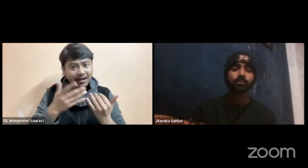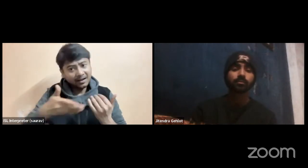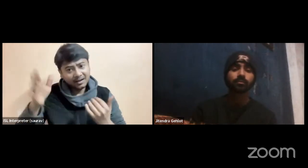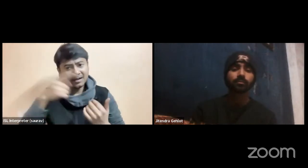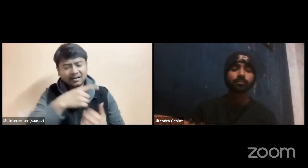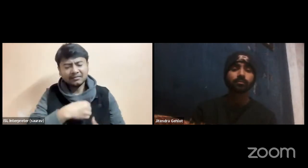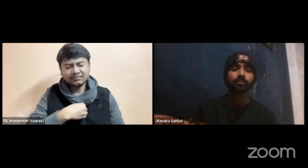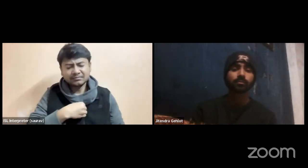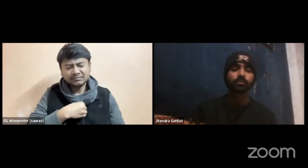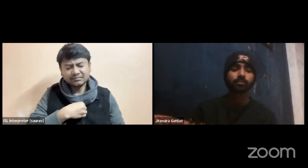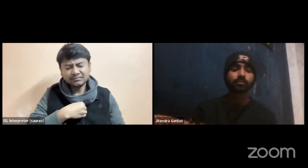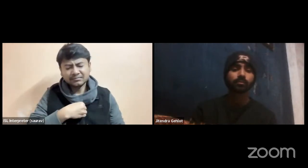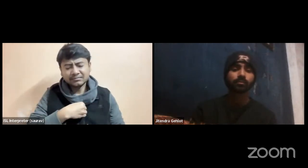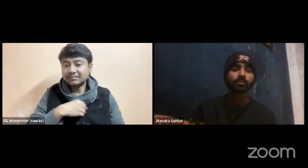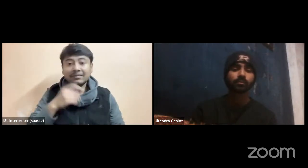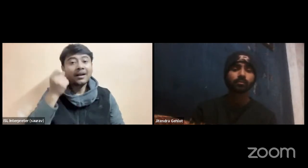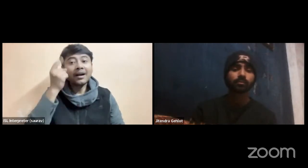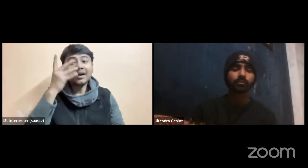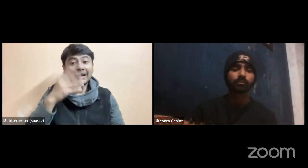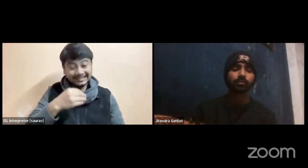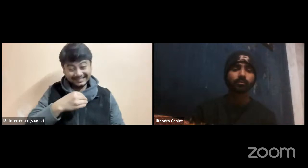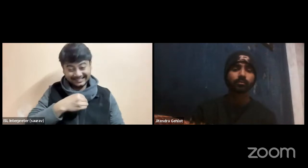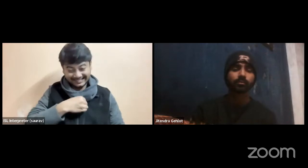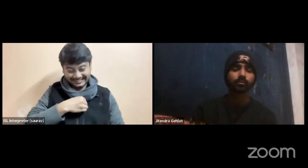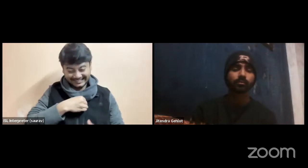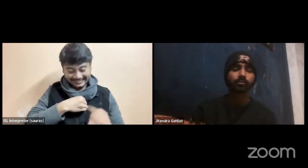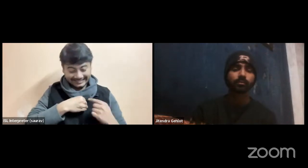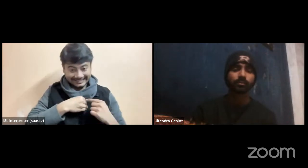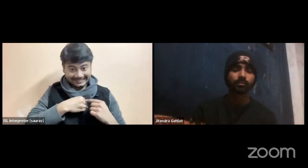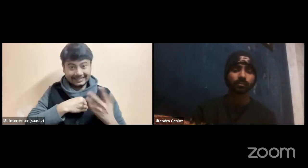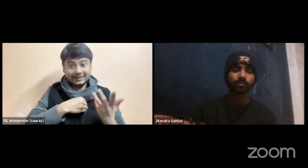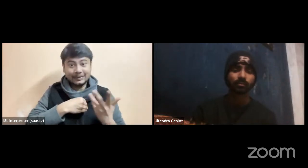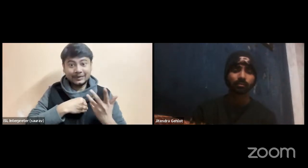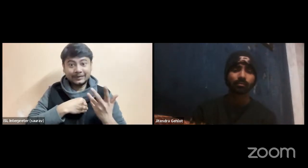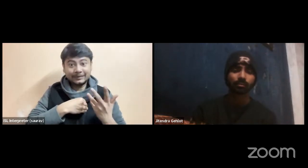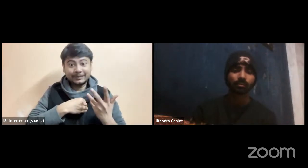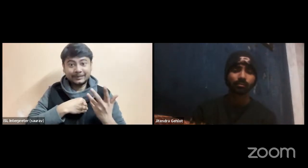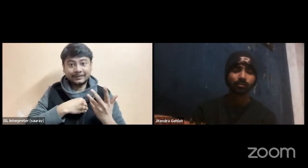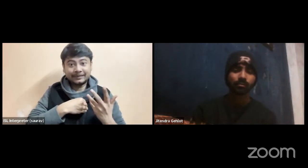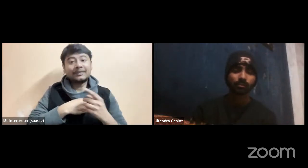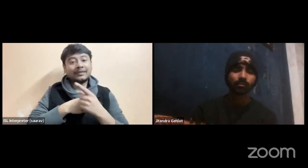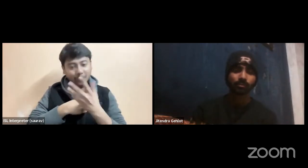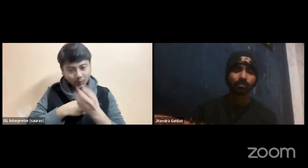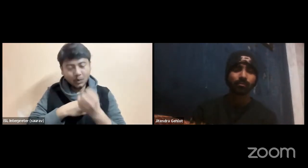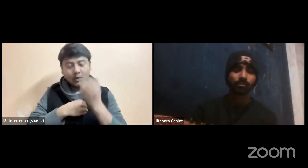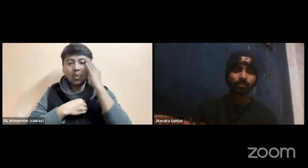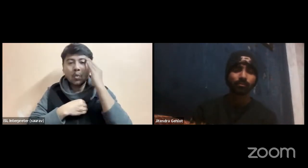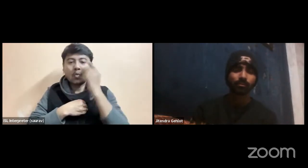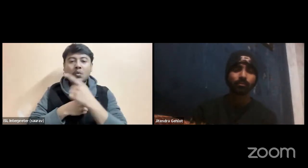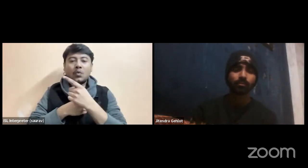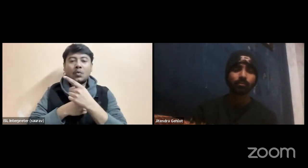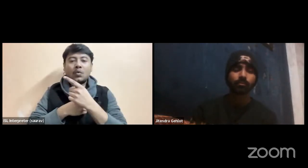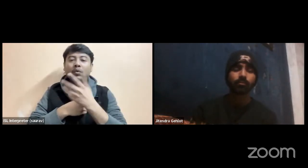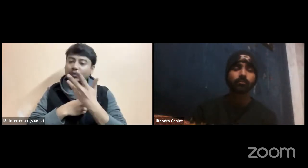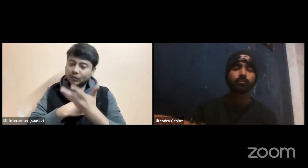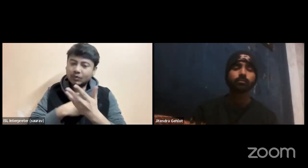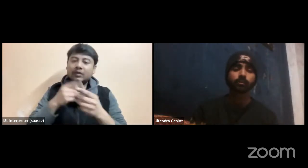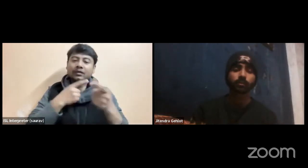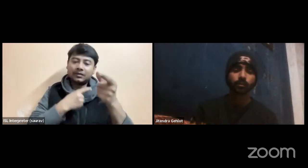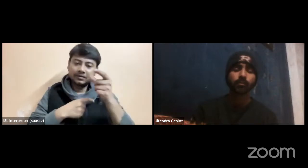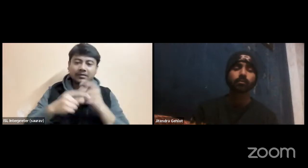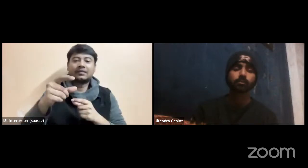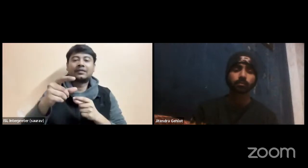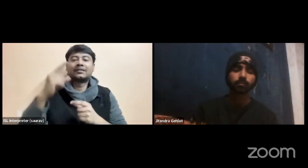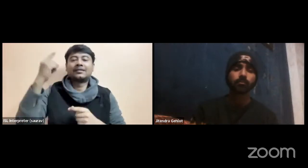Gauranga. Second, because he saw the love of Narada Muni also, compassion of Narada Muni. So, respecting